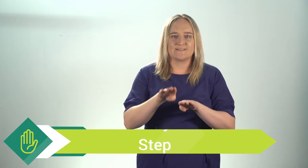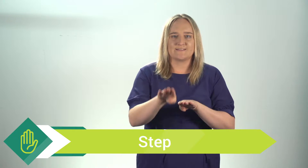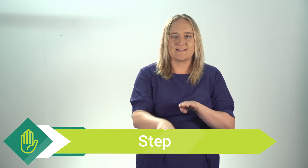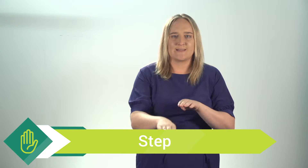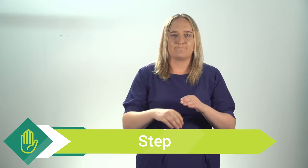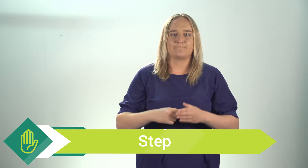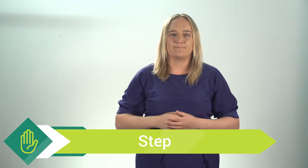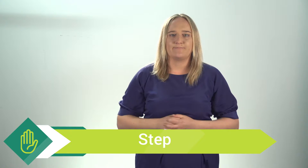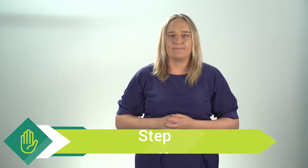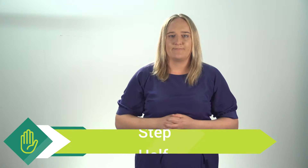Step.